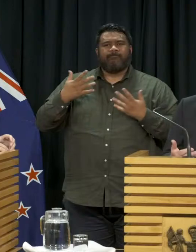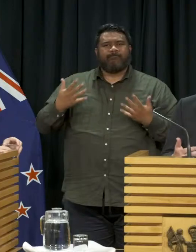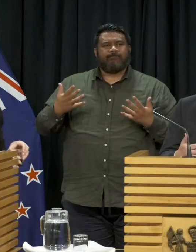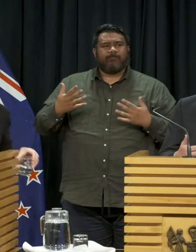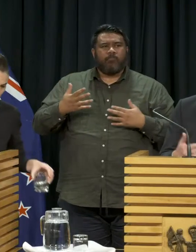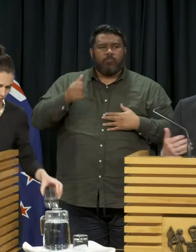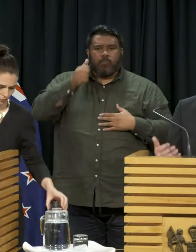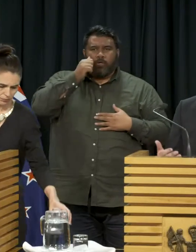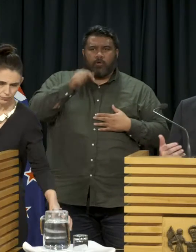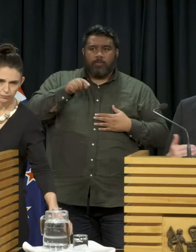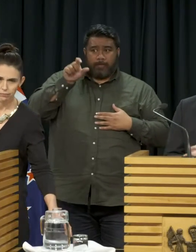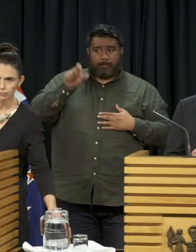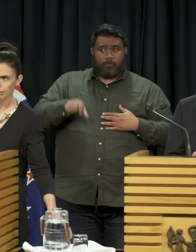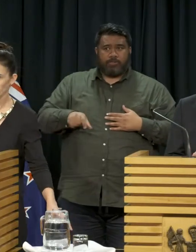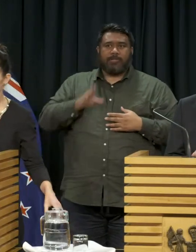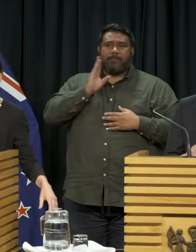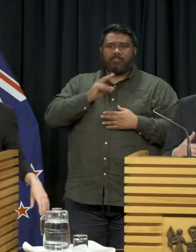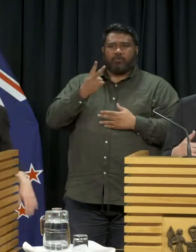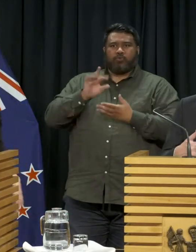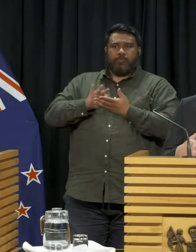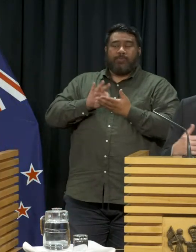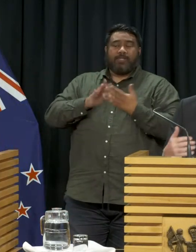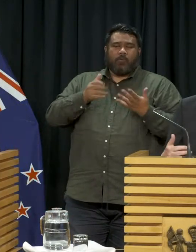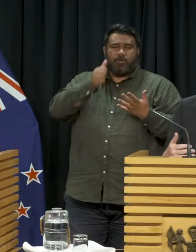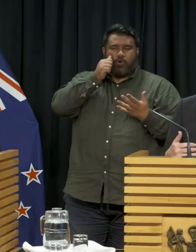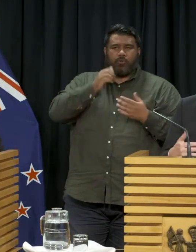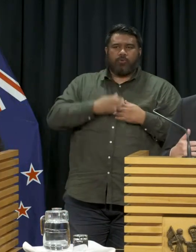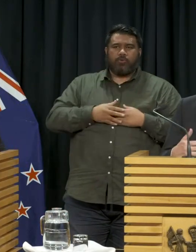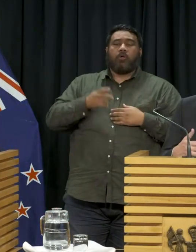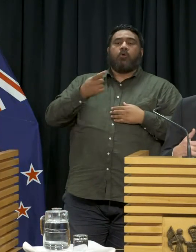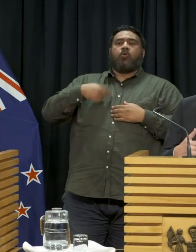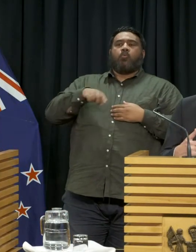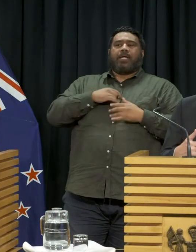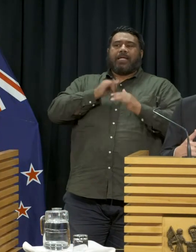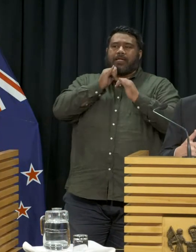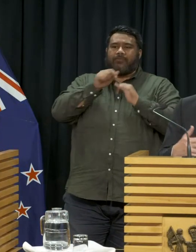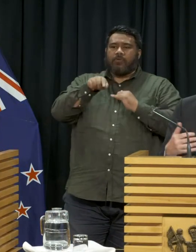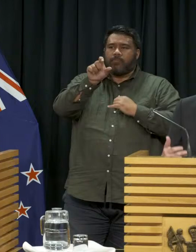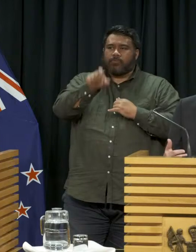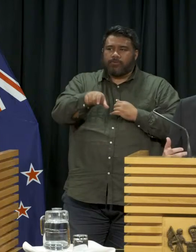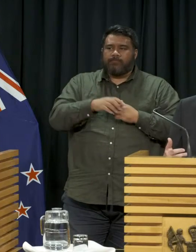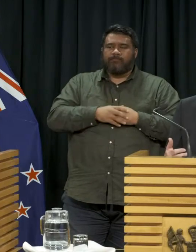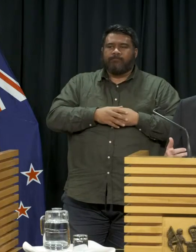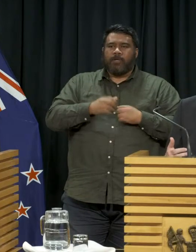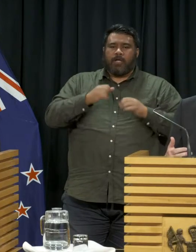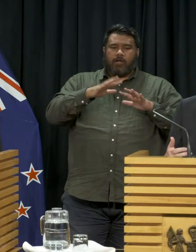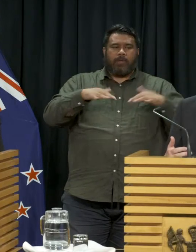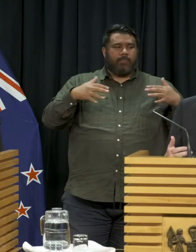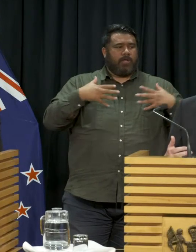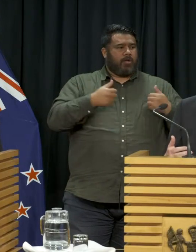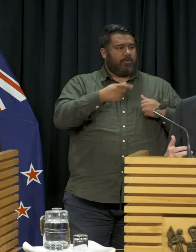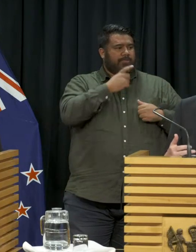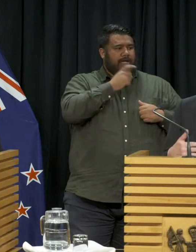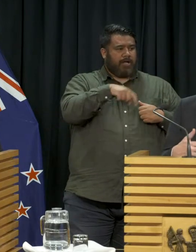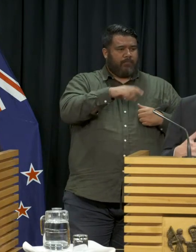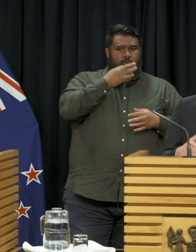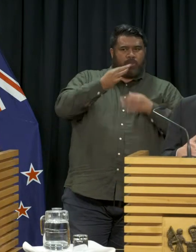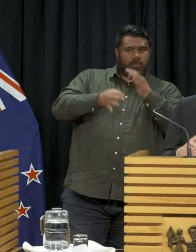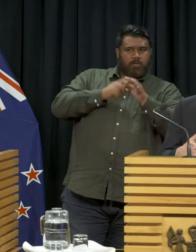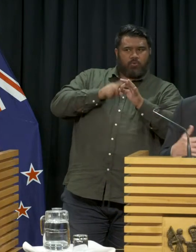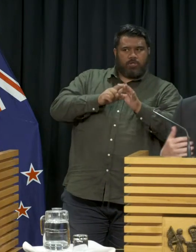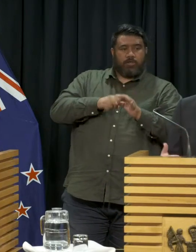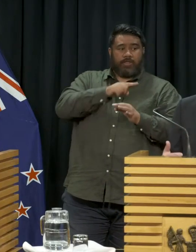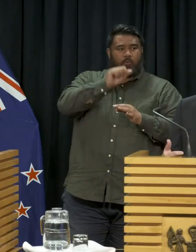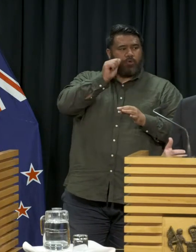that the person had 2 appointments and missed them, and we interview the public health officials will know the answers to those questions.